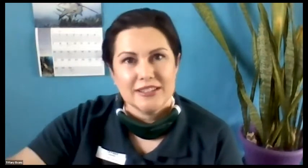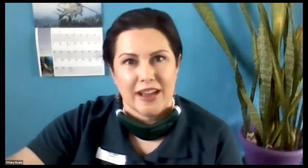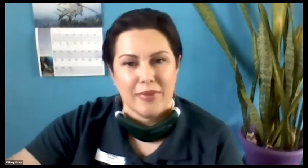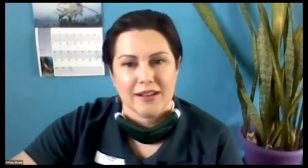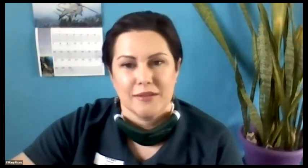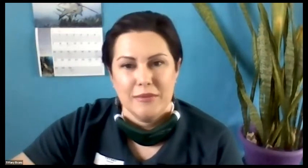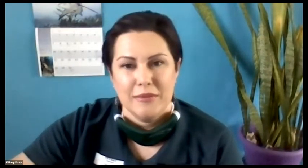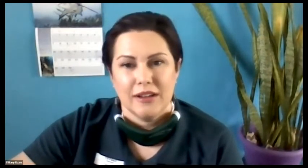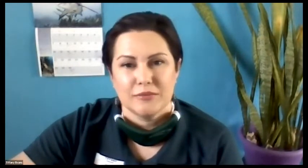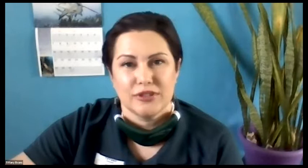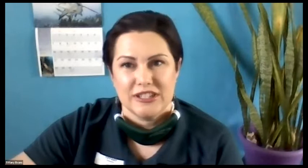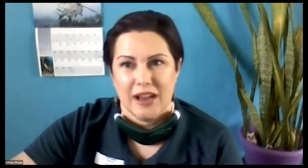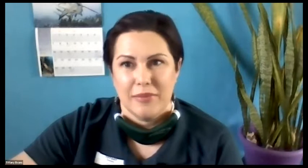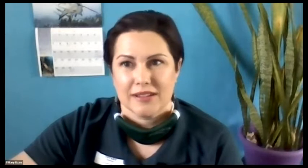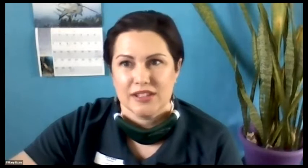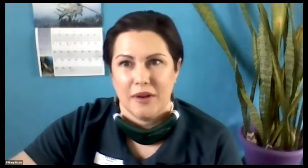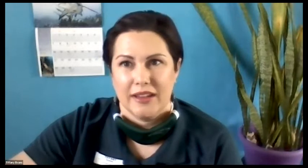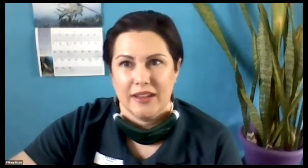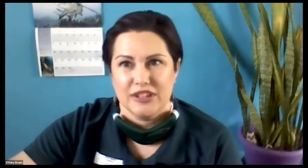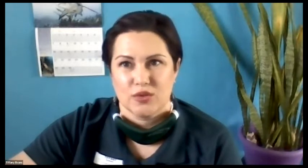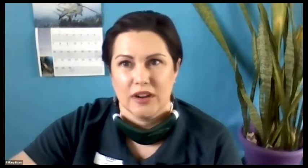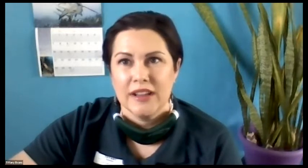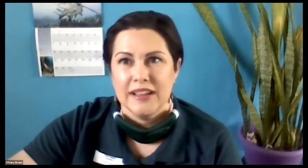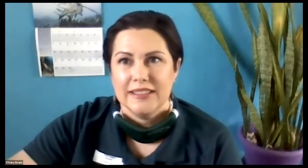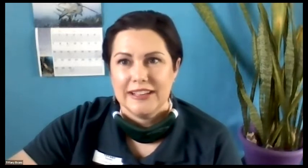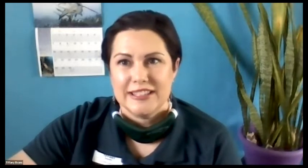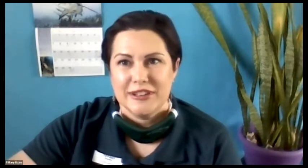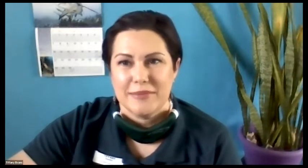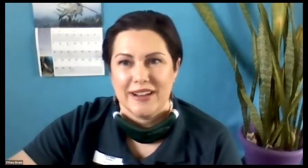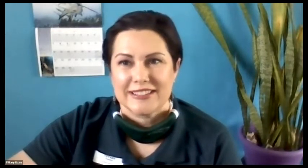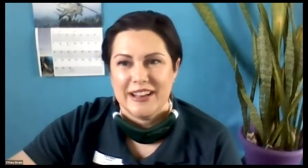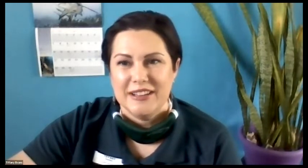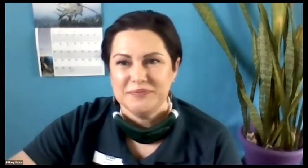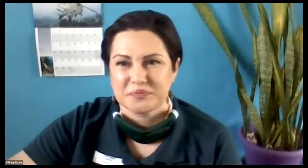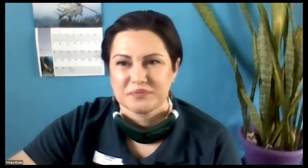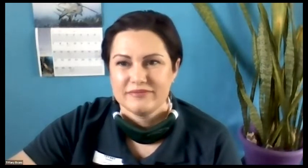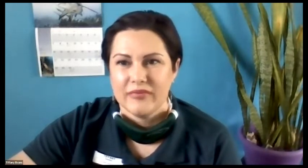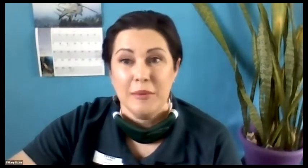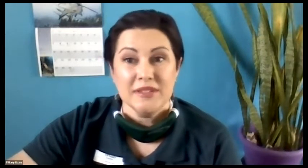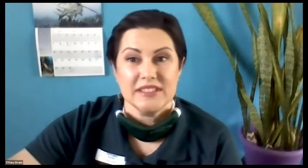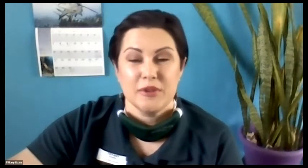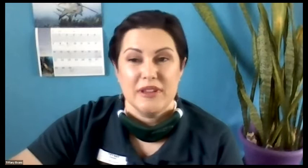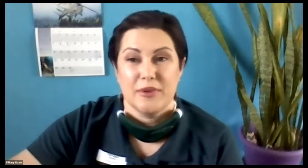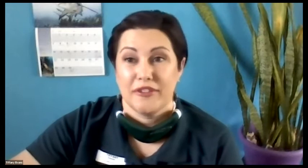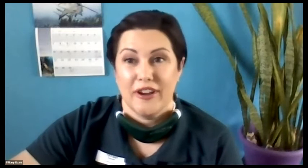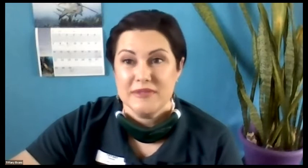chat box. So I'm going to go ahead and pull my chat box so I can make sure that I see my chat box today. I'm also seeing where people were from. So we had people